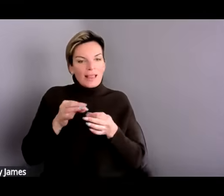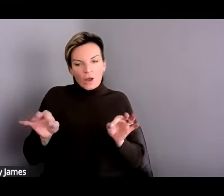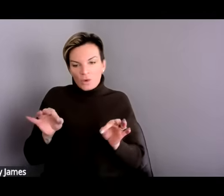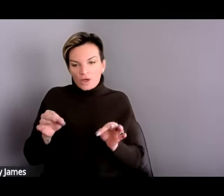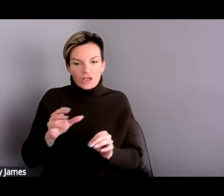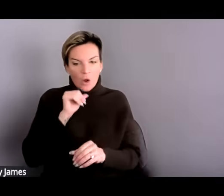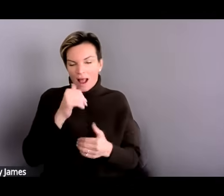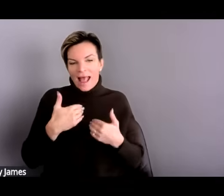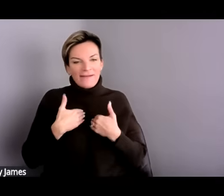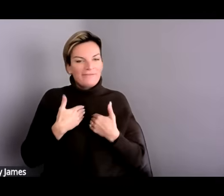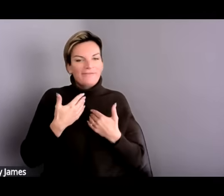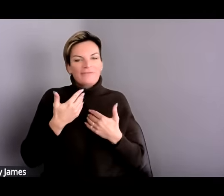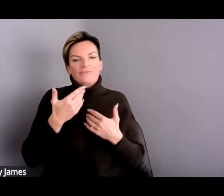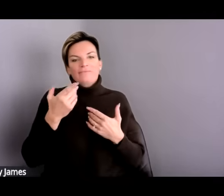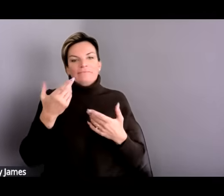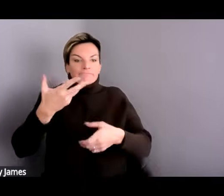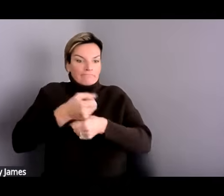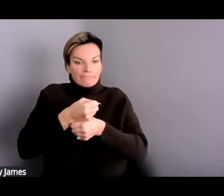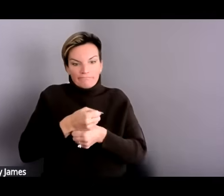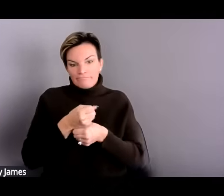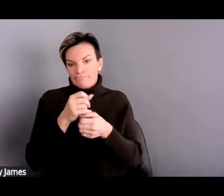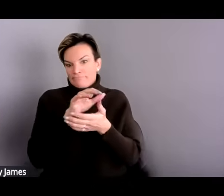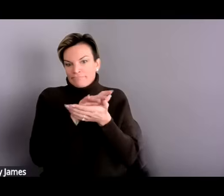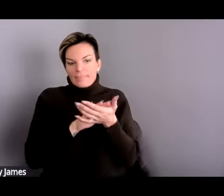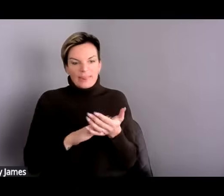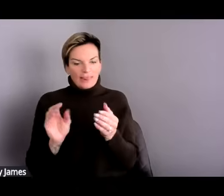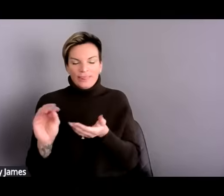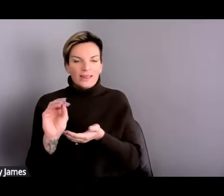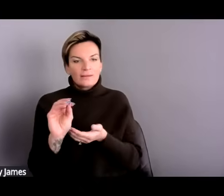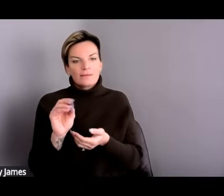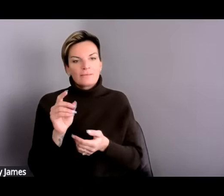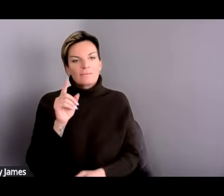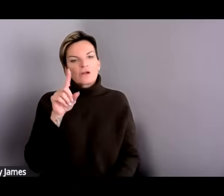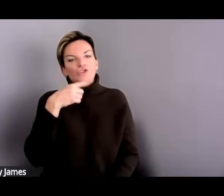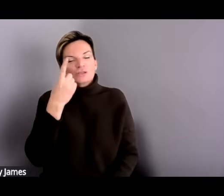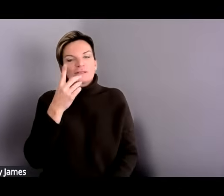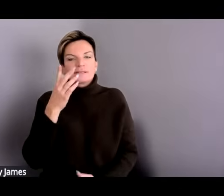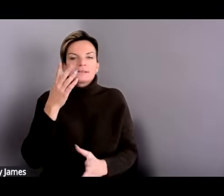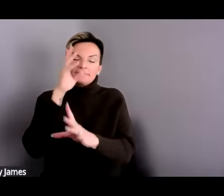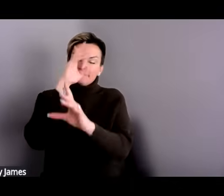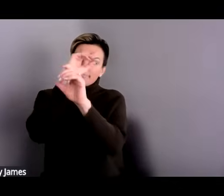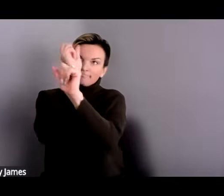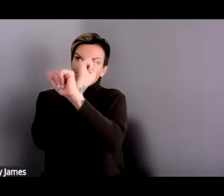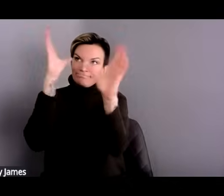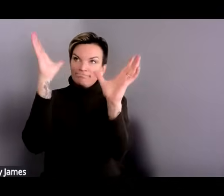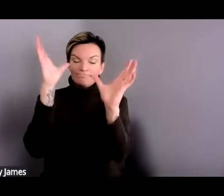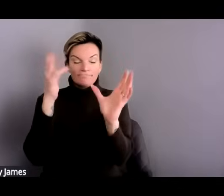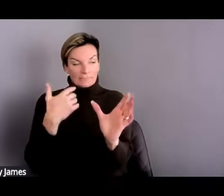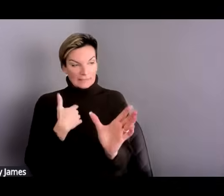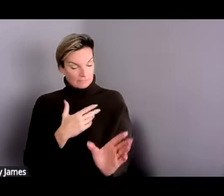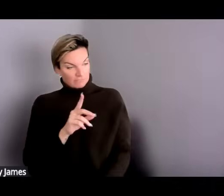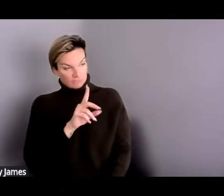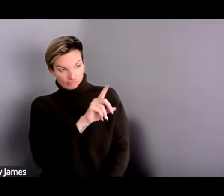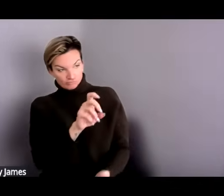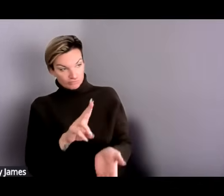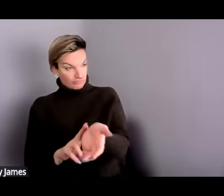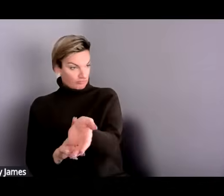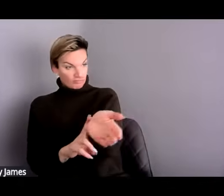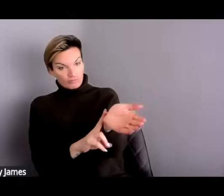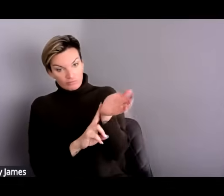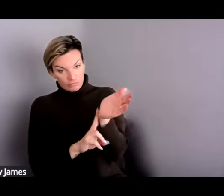like that. It's just, is this a concept that the board is willing to, or I shouldn't say willing to, but interested in